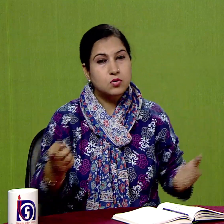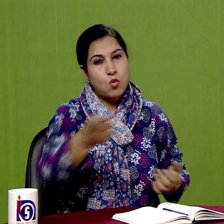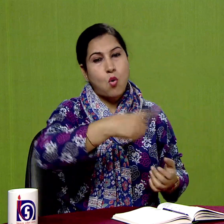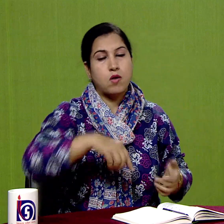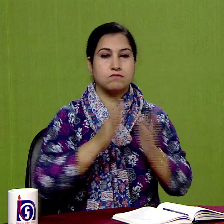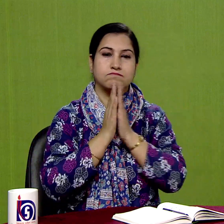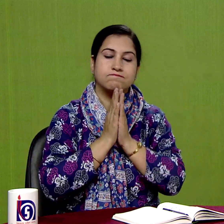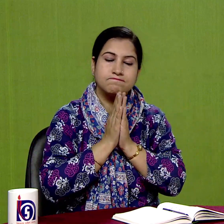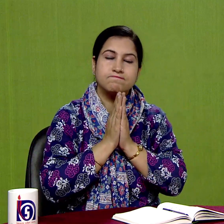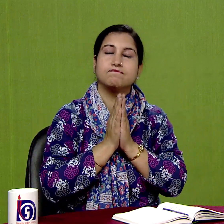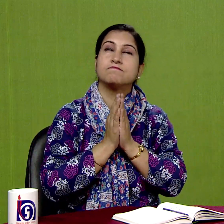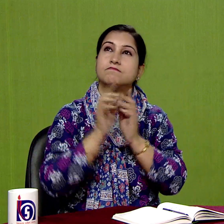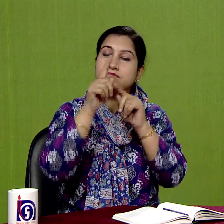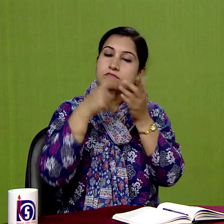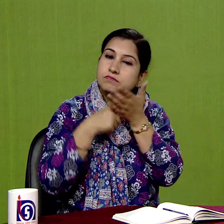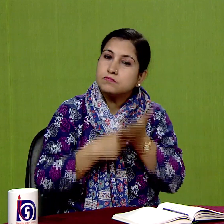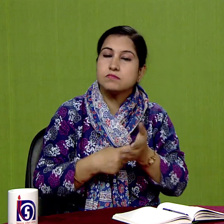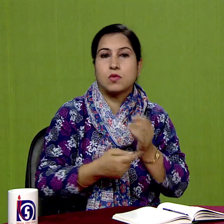were worshipped by people.